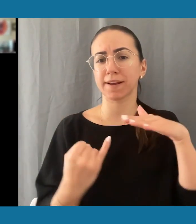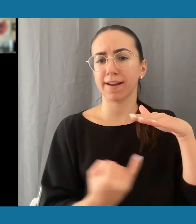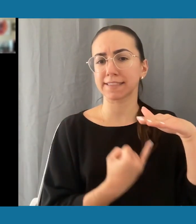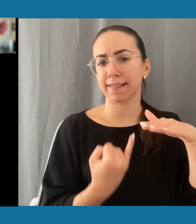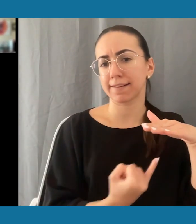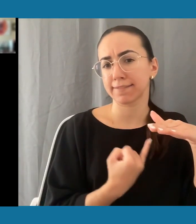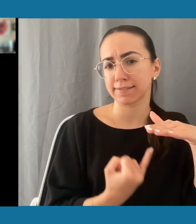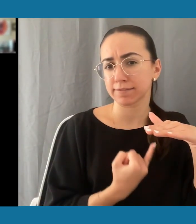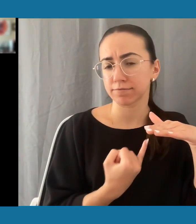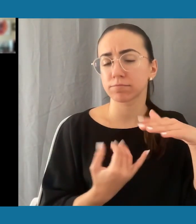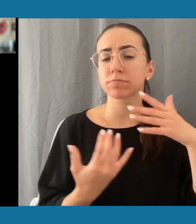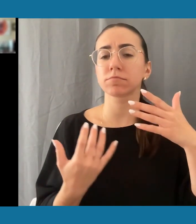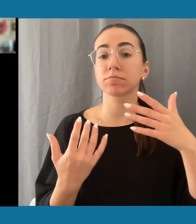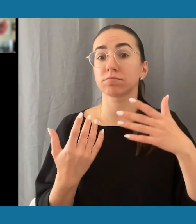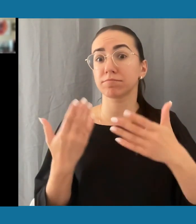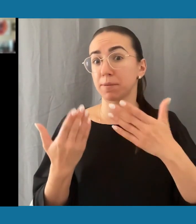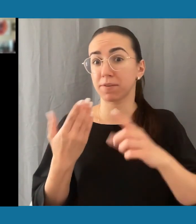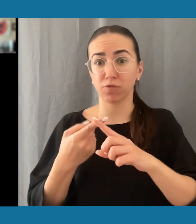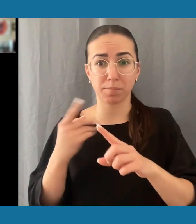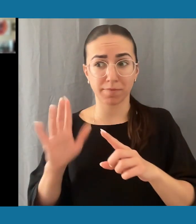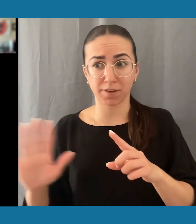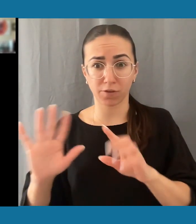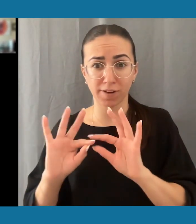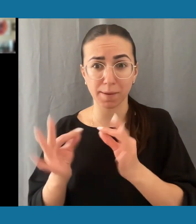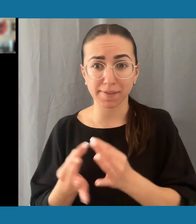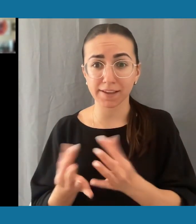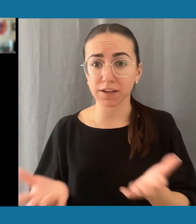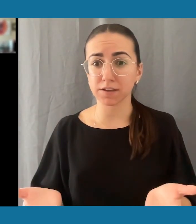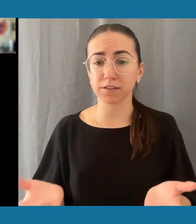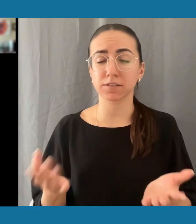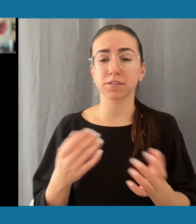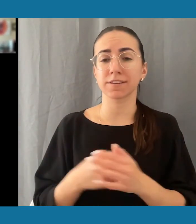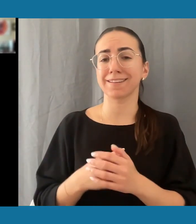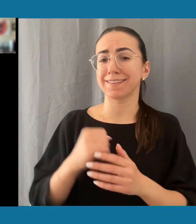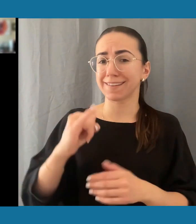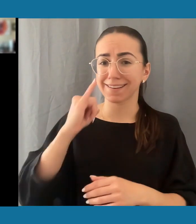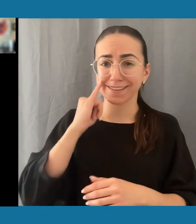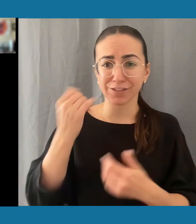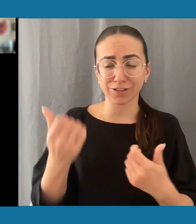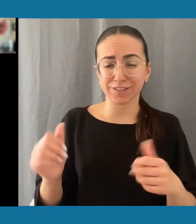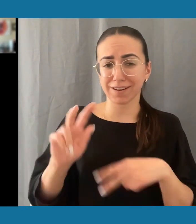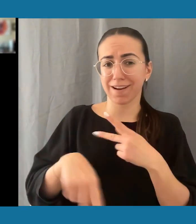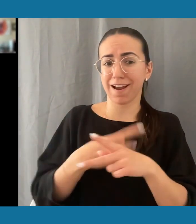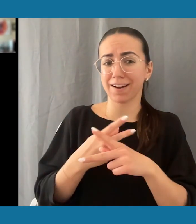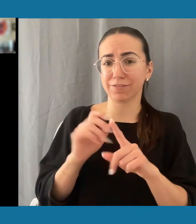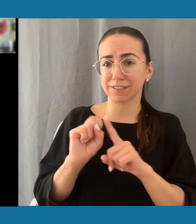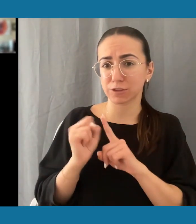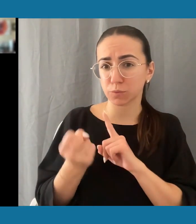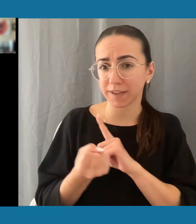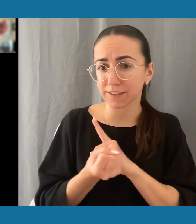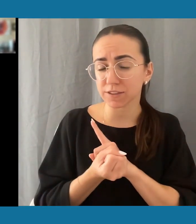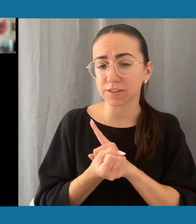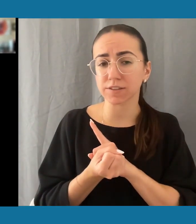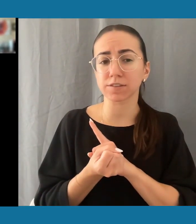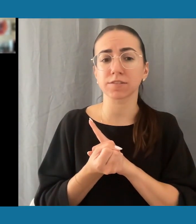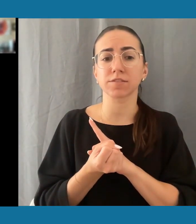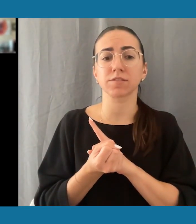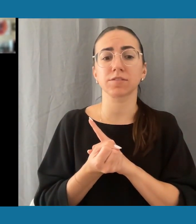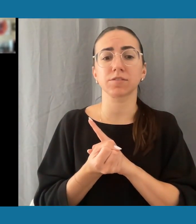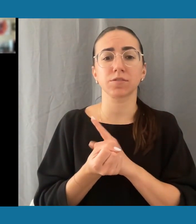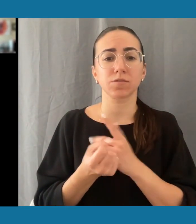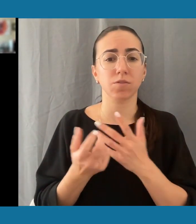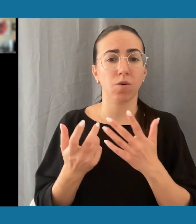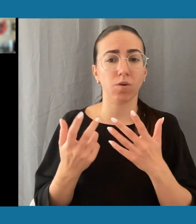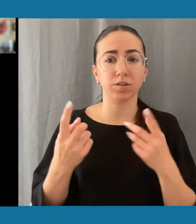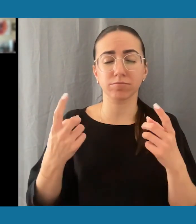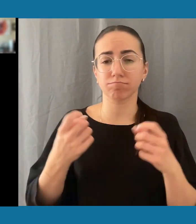families. So if there is a situation where abuse or exploitation is taking place, there may not